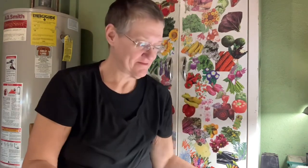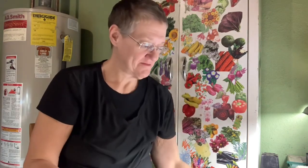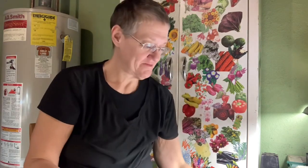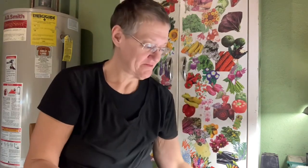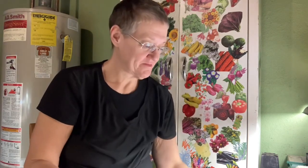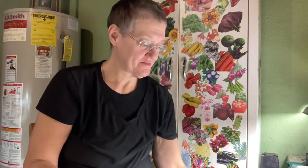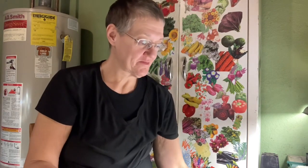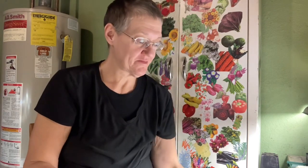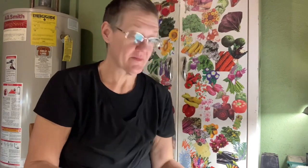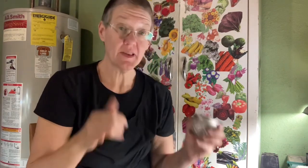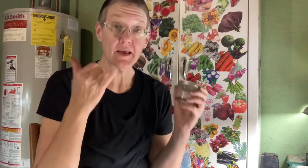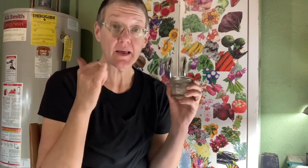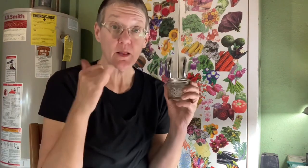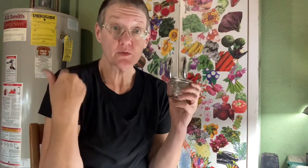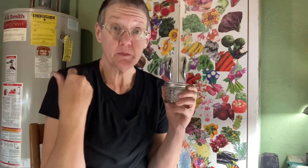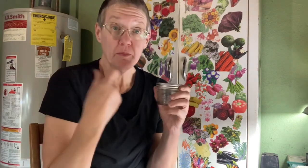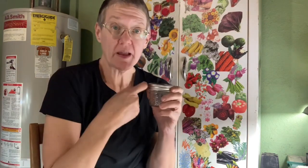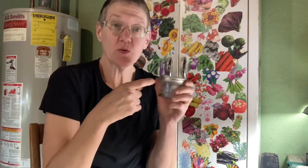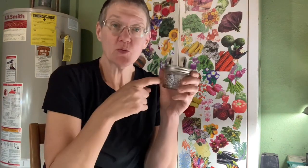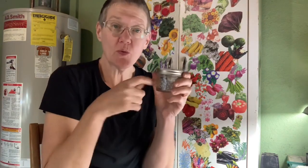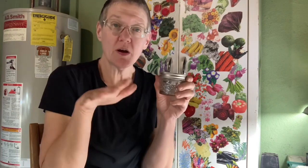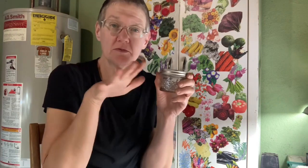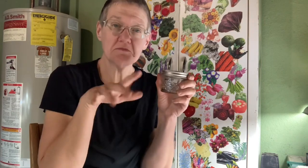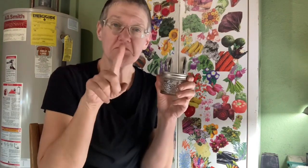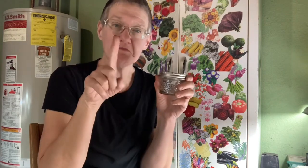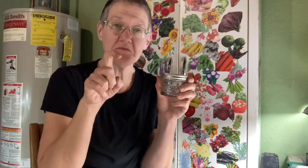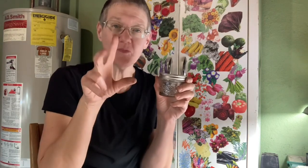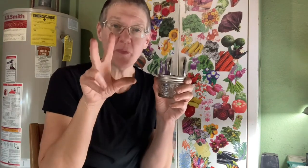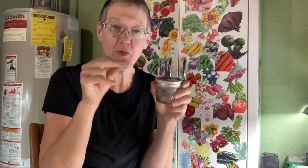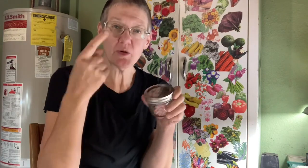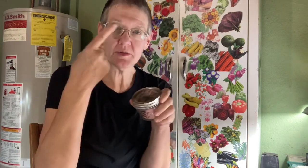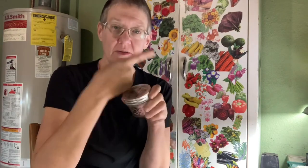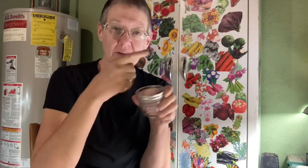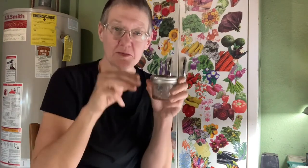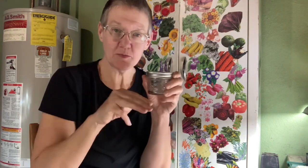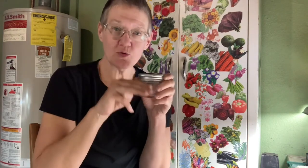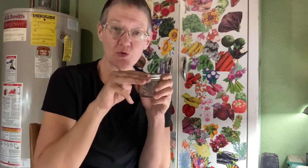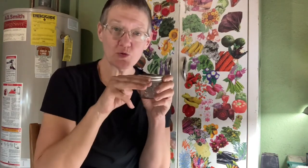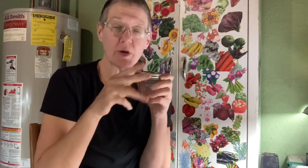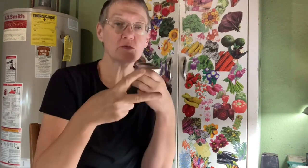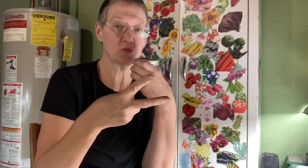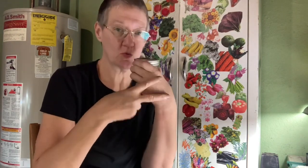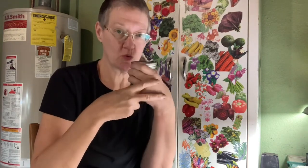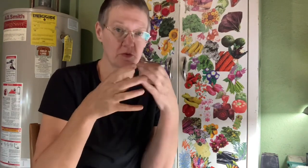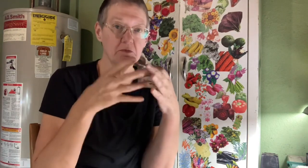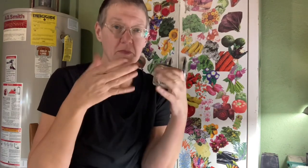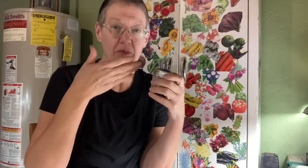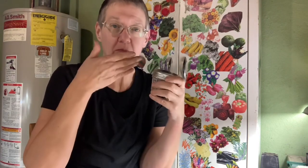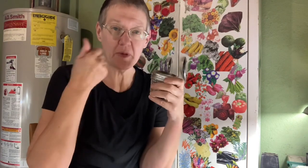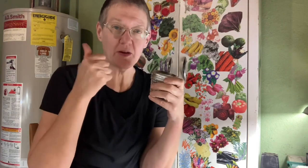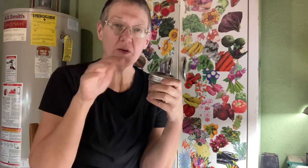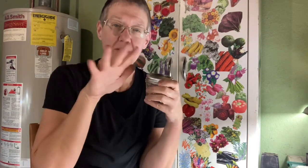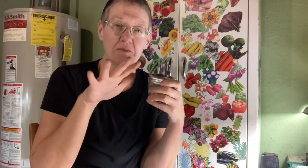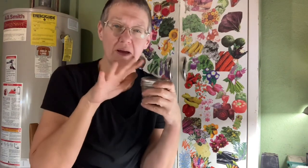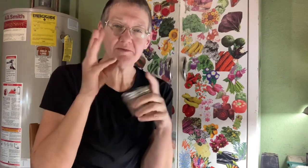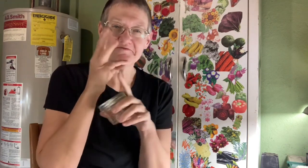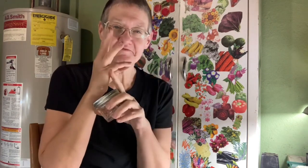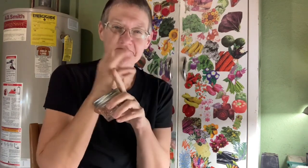and freeze them. And the yellow Spanish takes about 130 days to mature, but those store well too, about